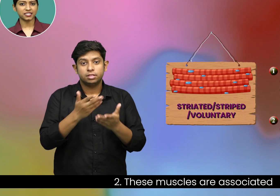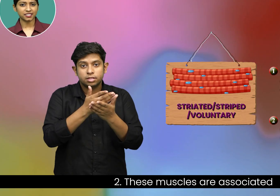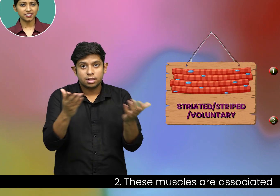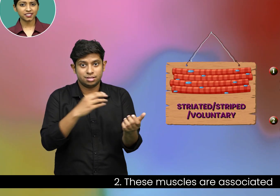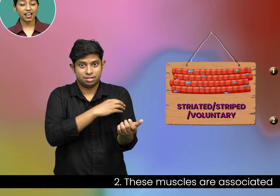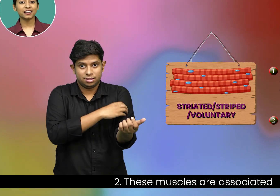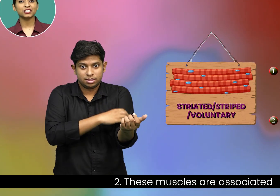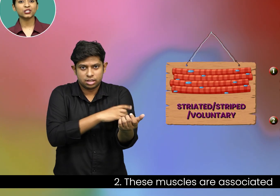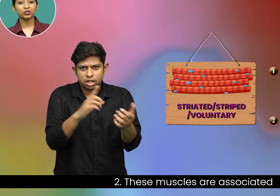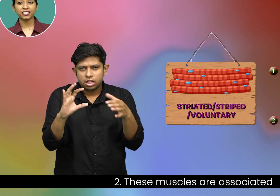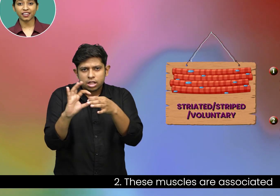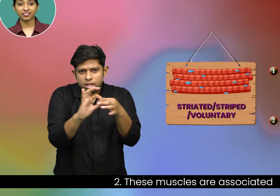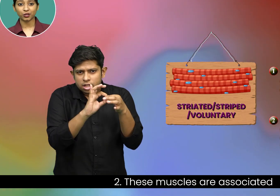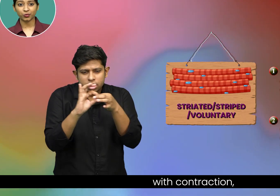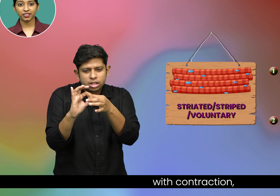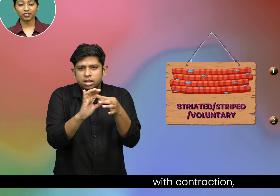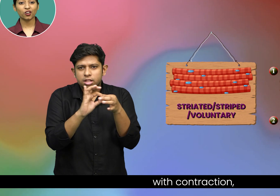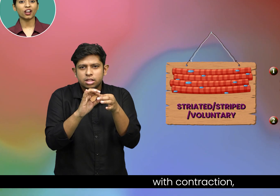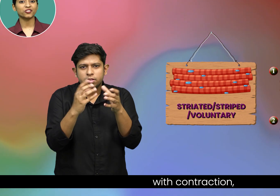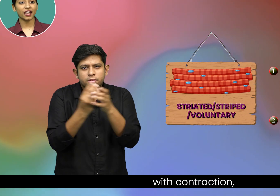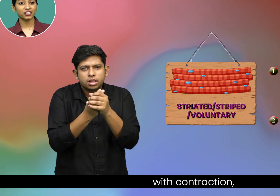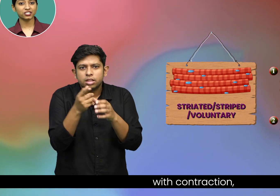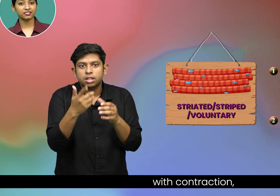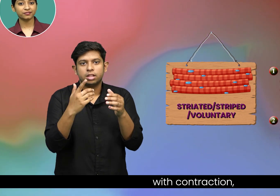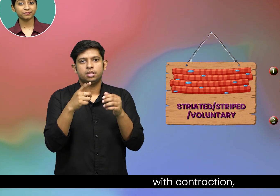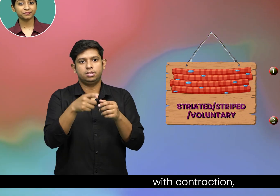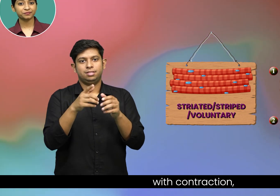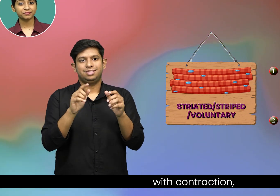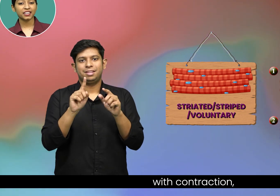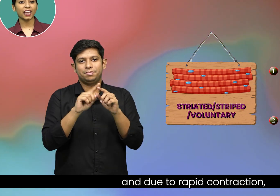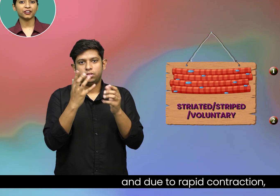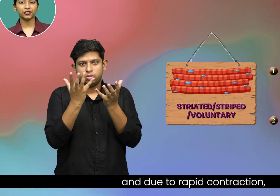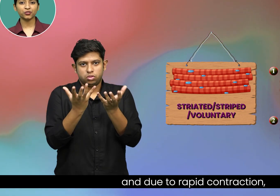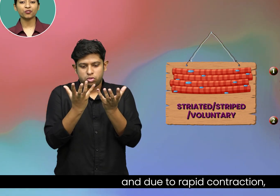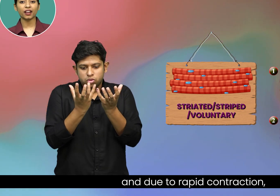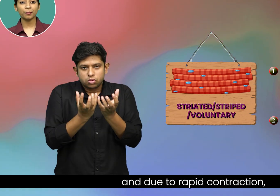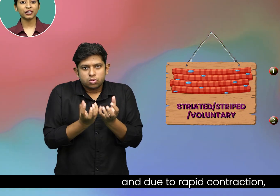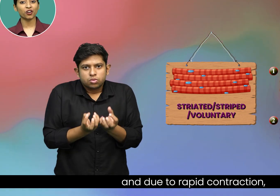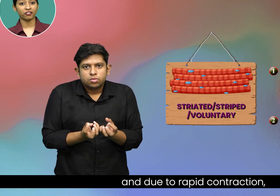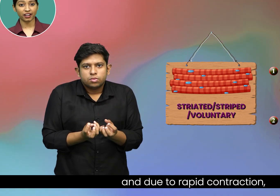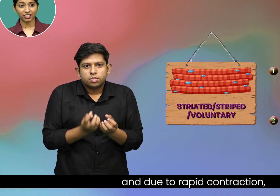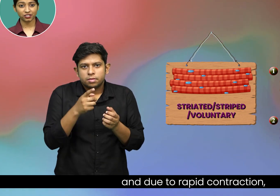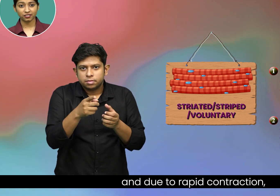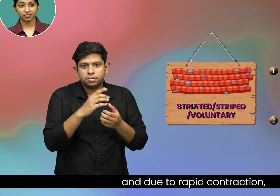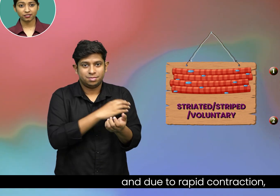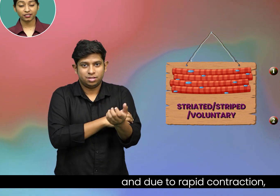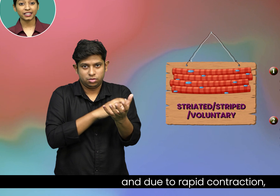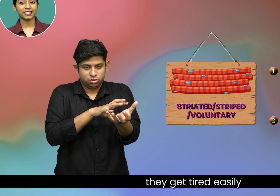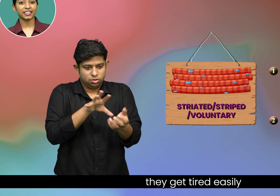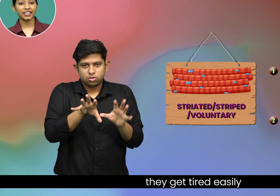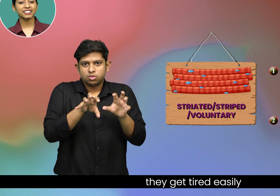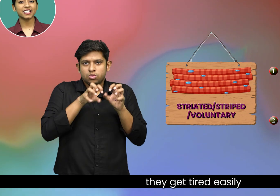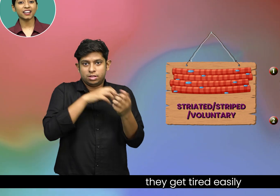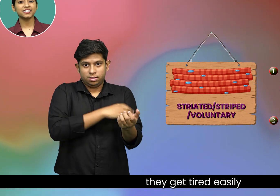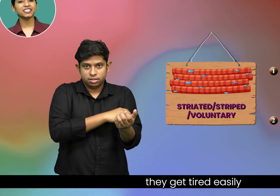These muscles are associated with contraction, and due to rapid contraction,